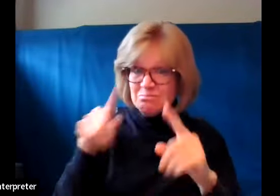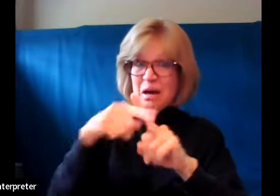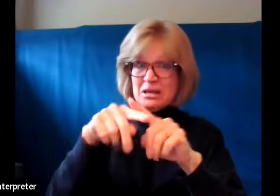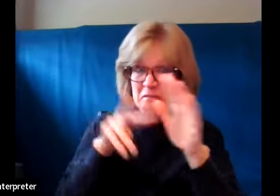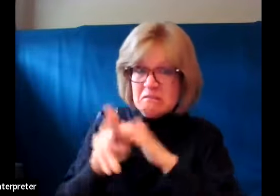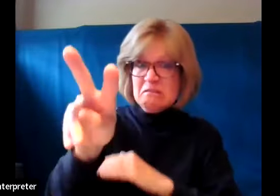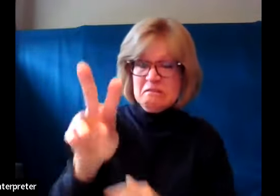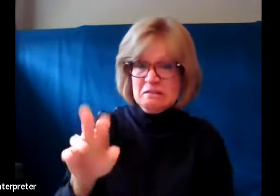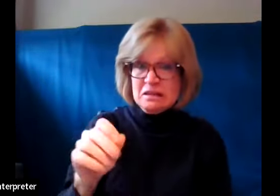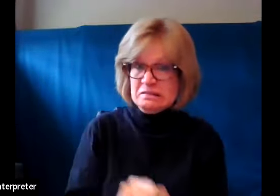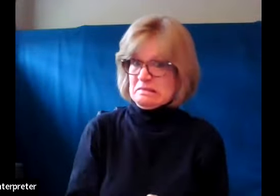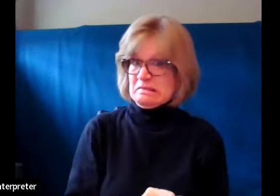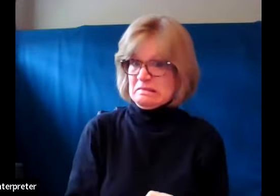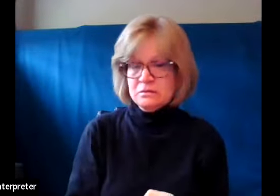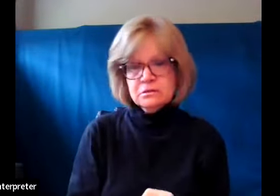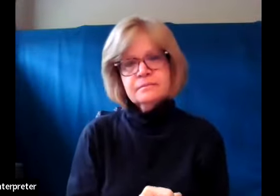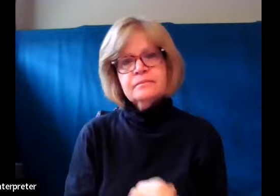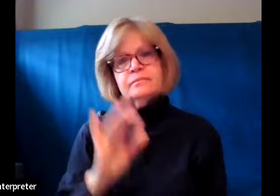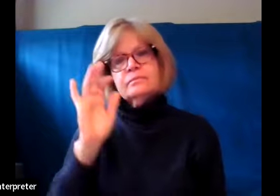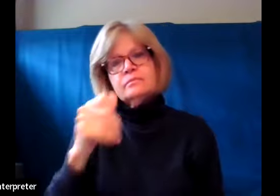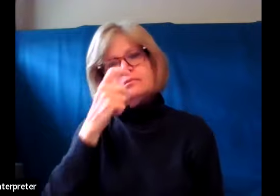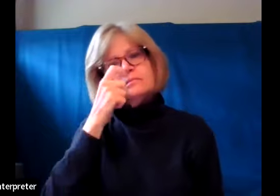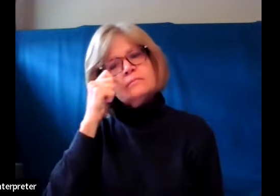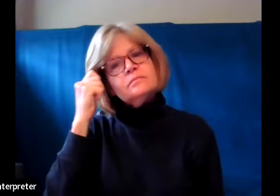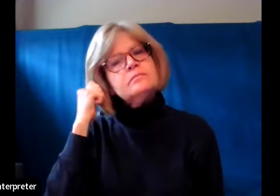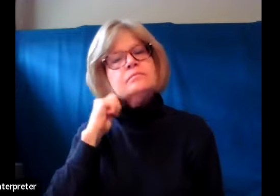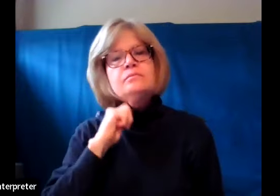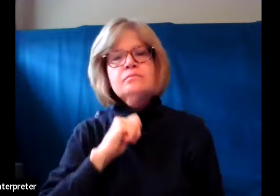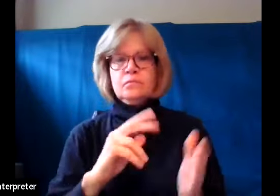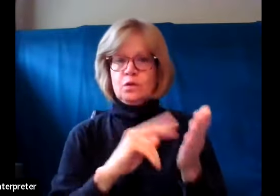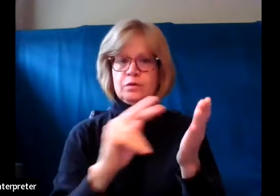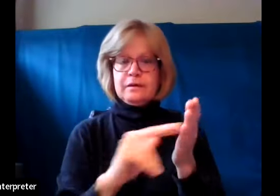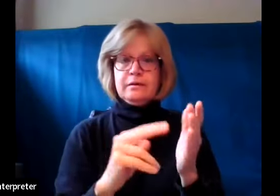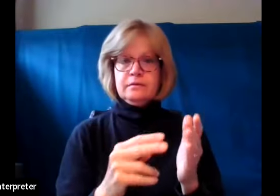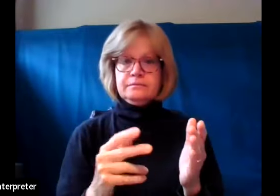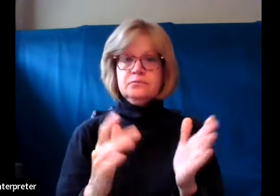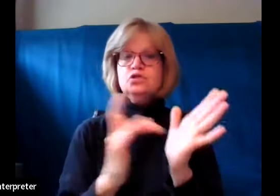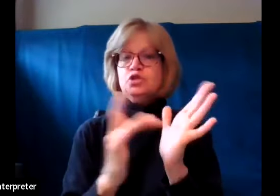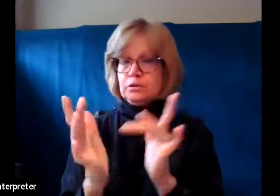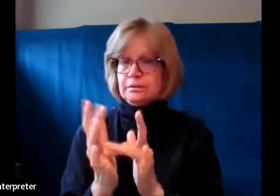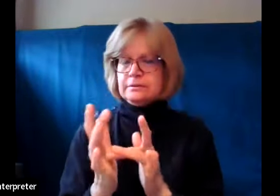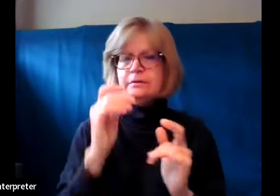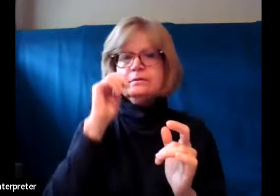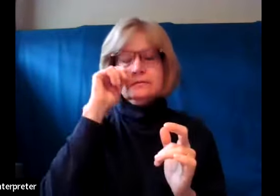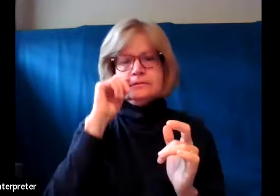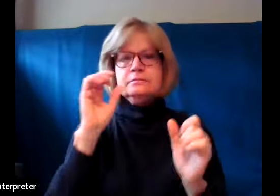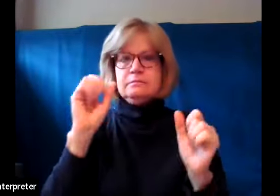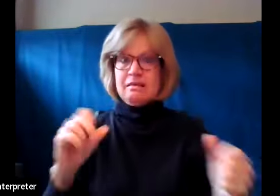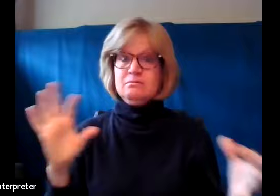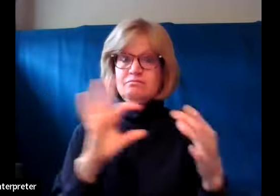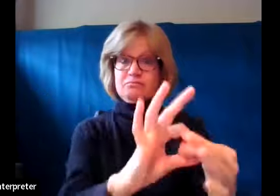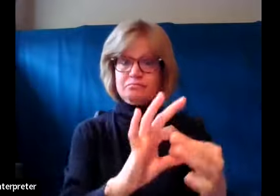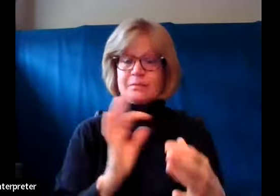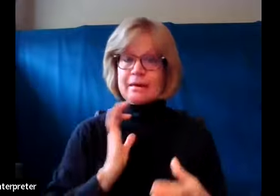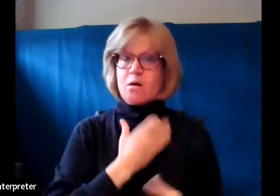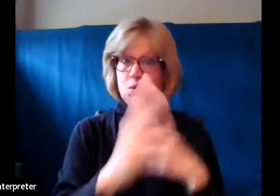I have to say that this particular passage is a really good example of Jesus being able to relate to the world we find ourselves